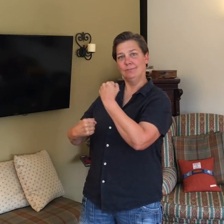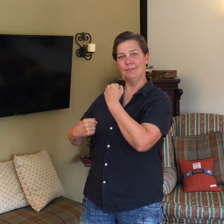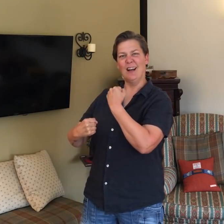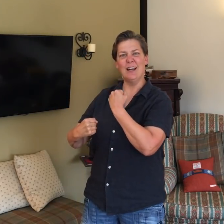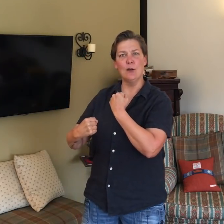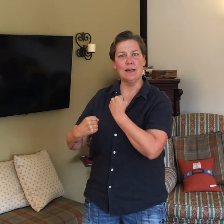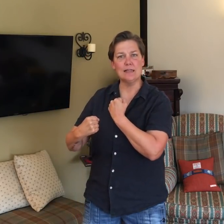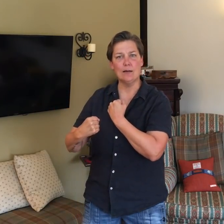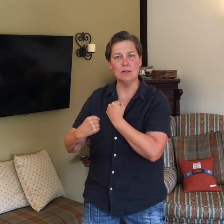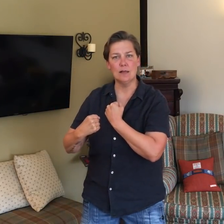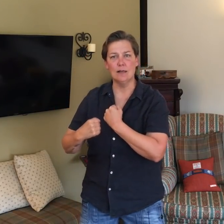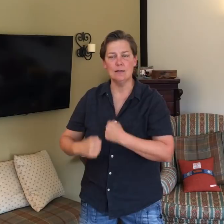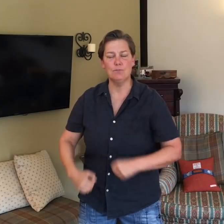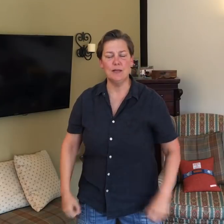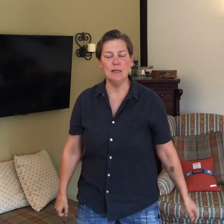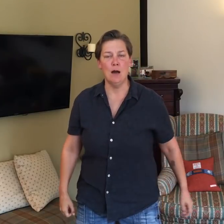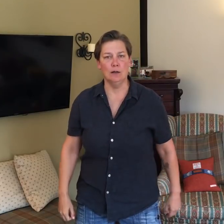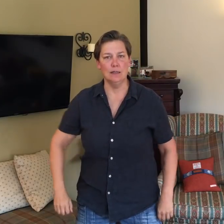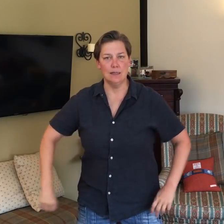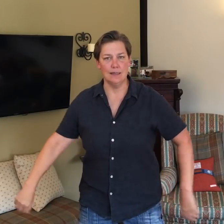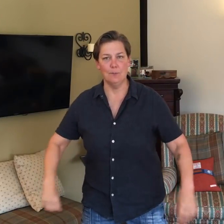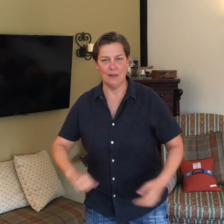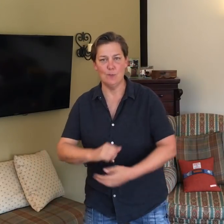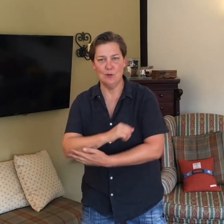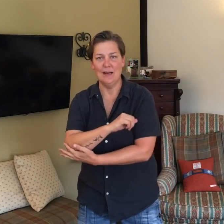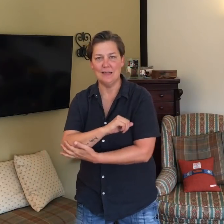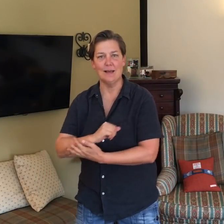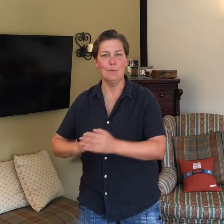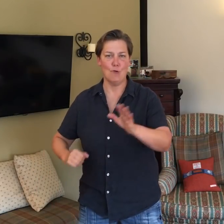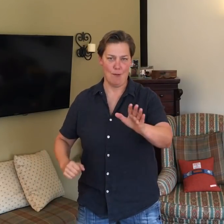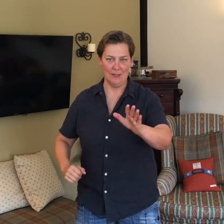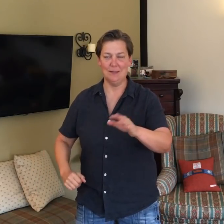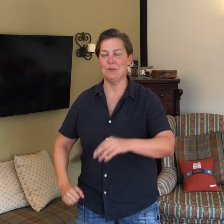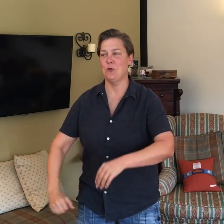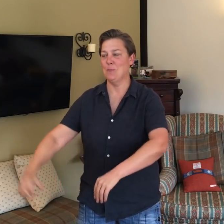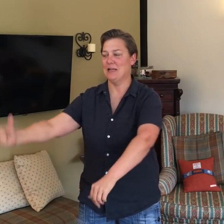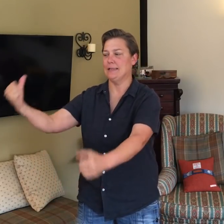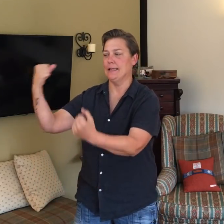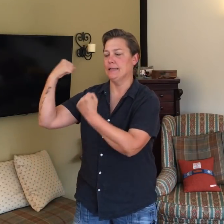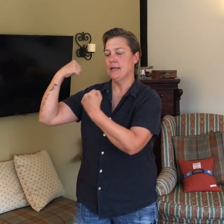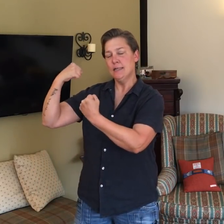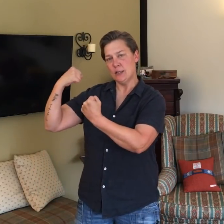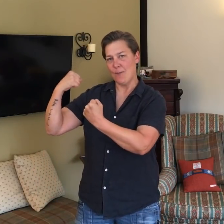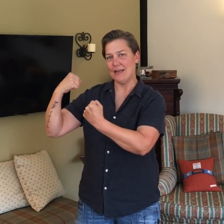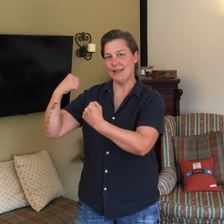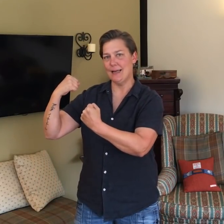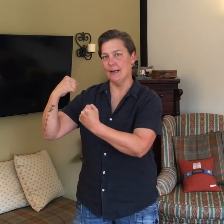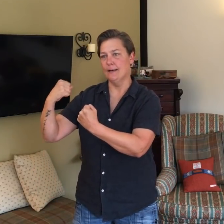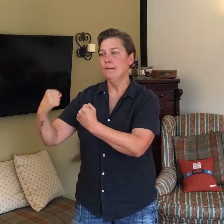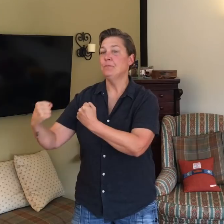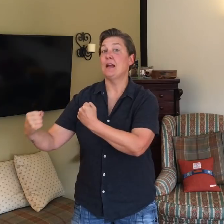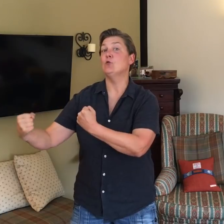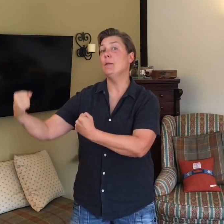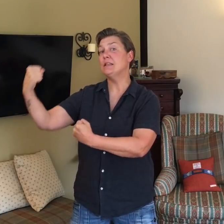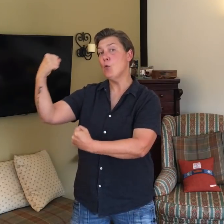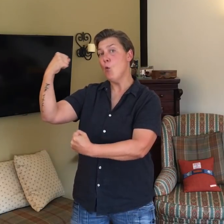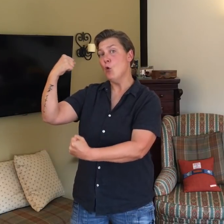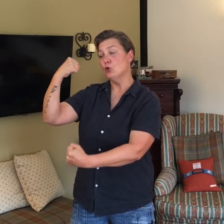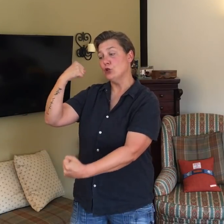I know that sounds, it's bananas, isn't it? But it will make sense, I promise, it's gonna make sense. So back to here. And you're coming towards you